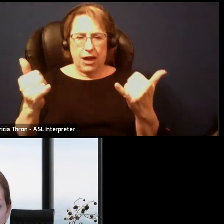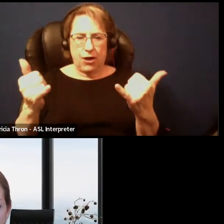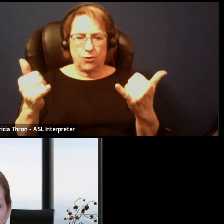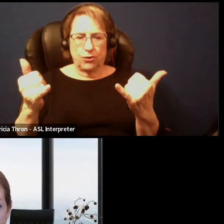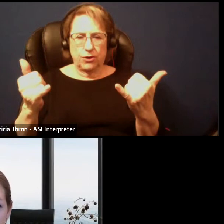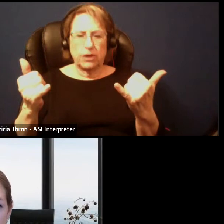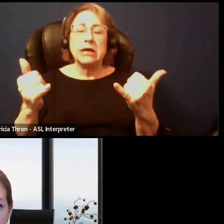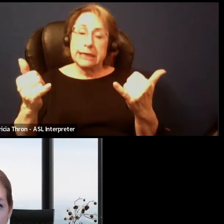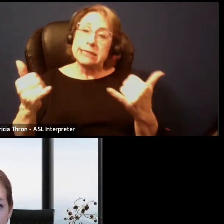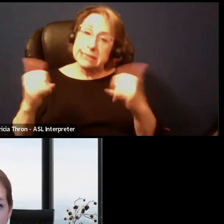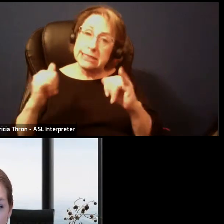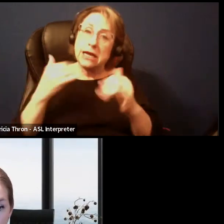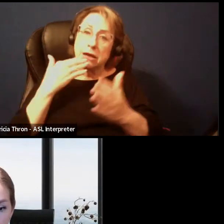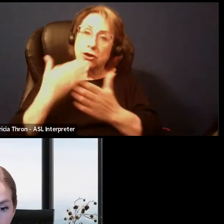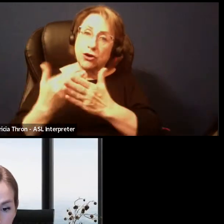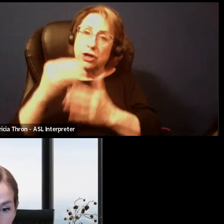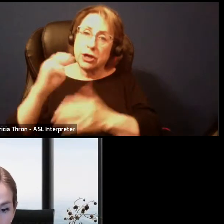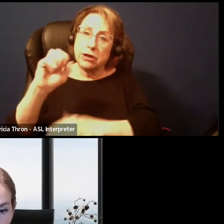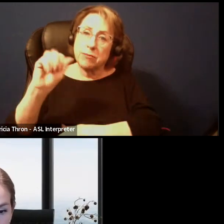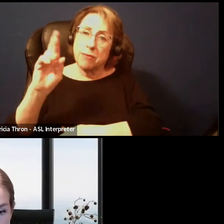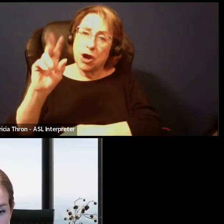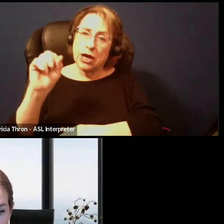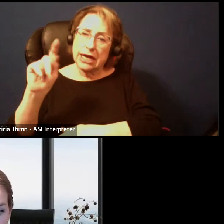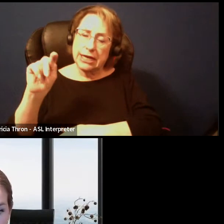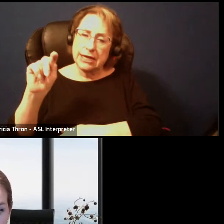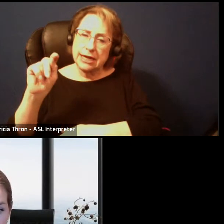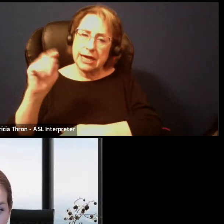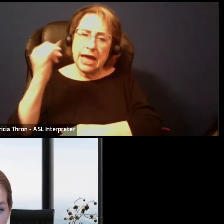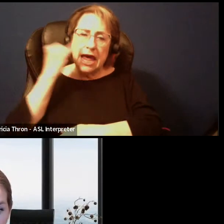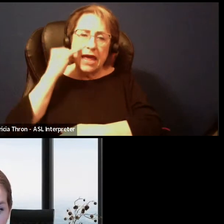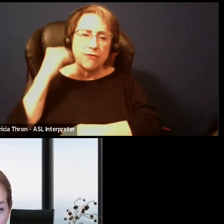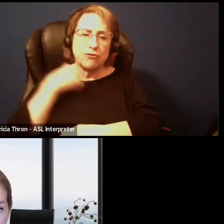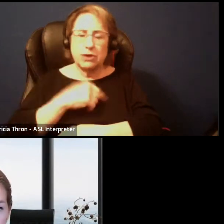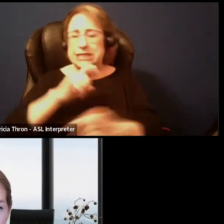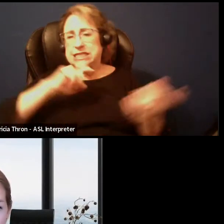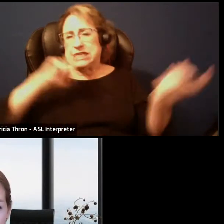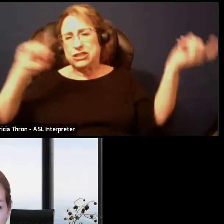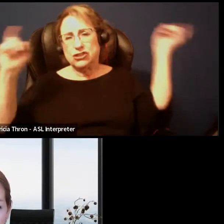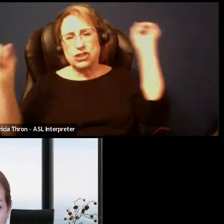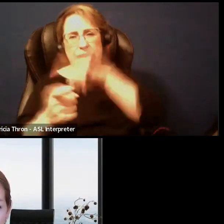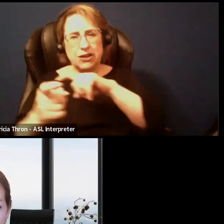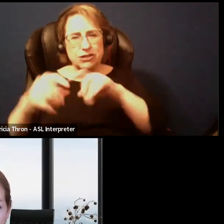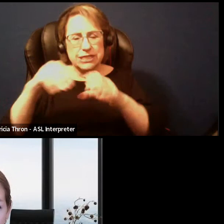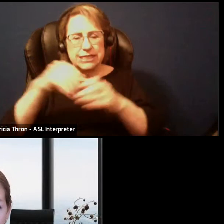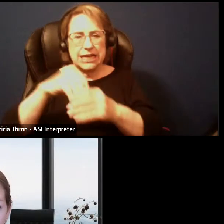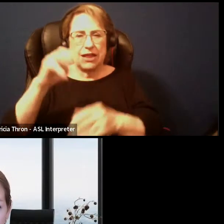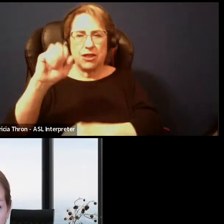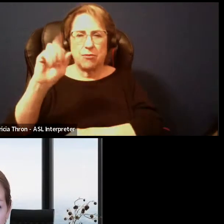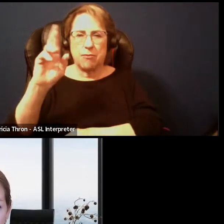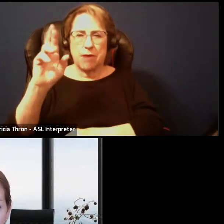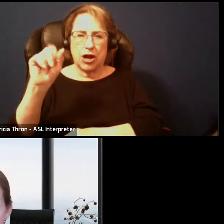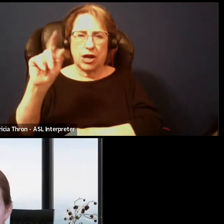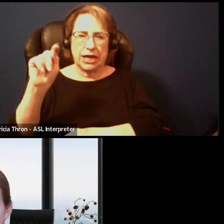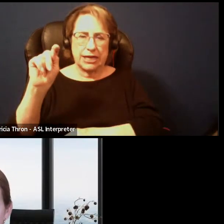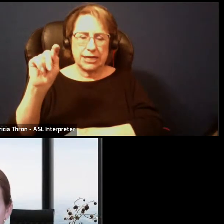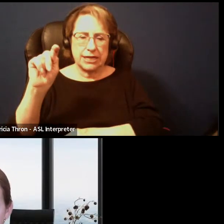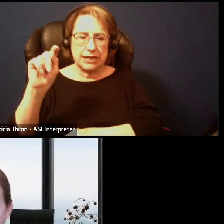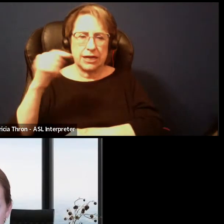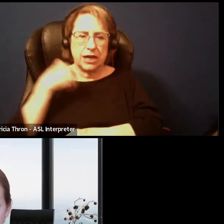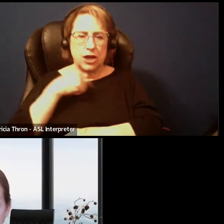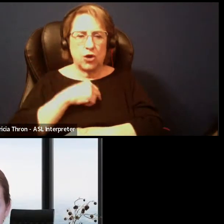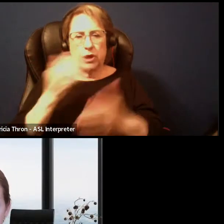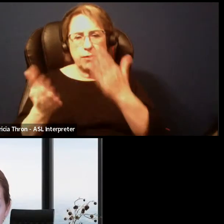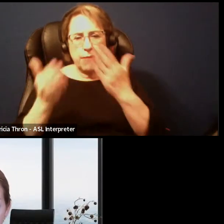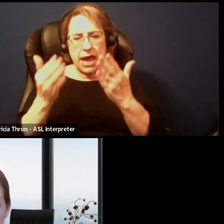good market. But if we see big jumps in the market, in the next few weeks, obviously we may have